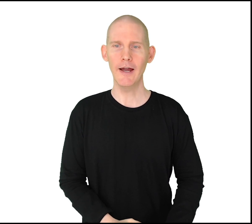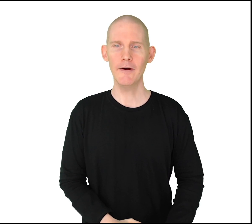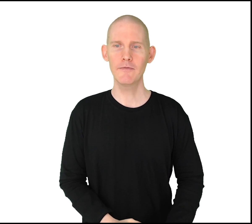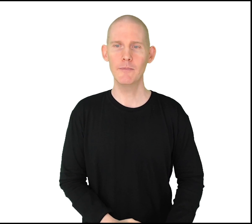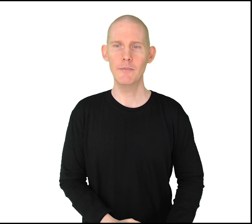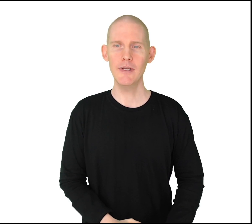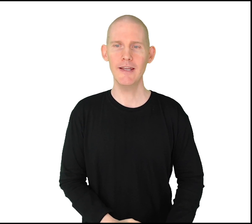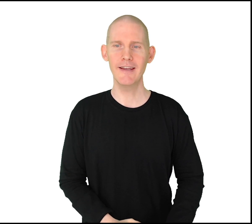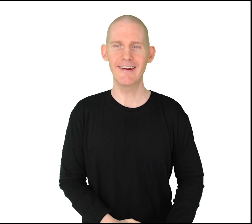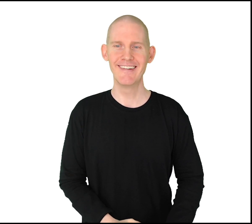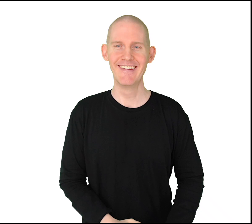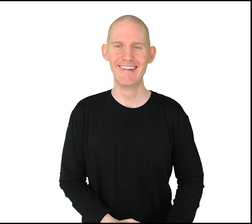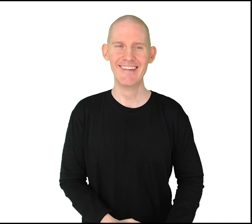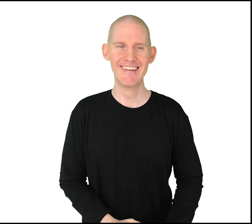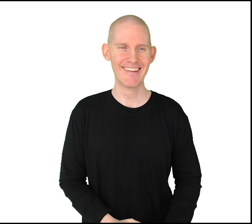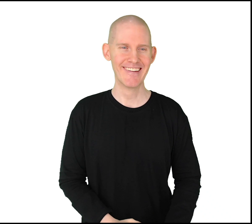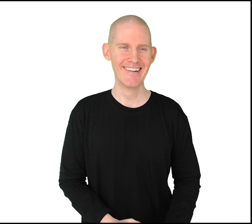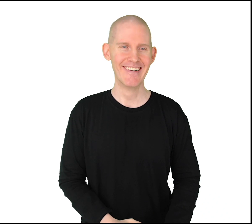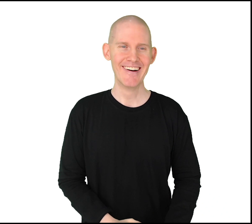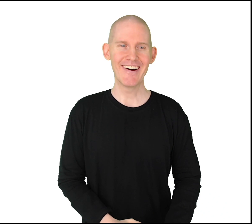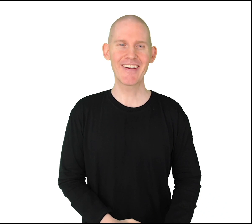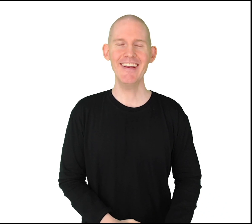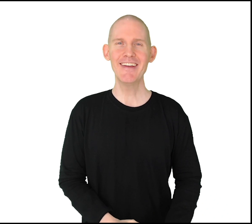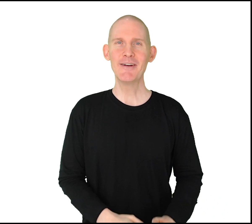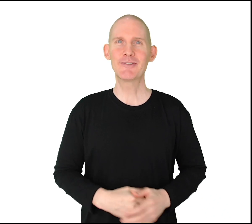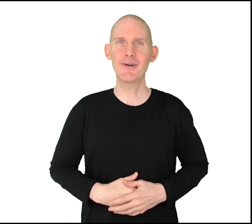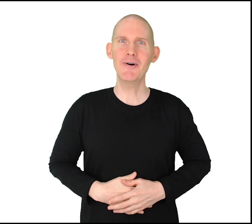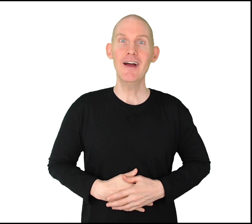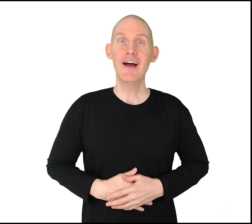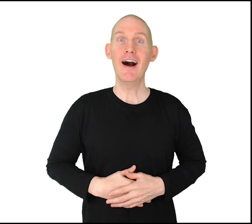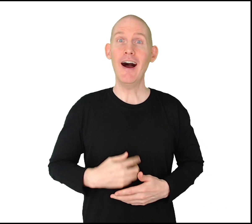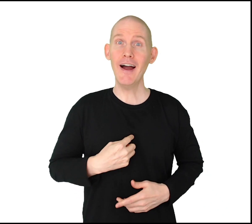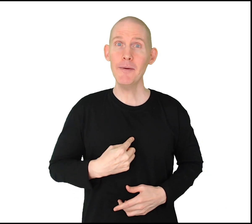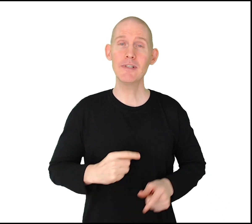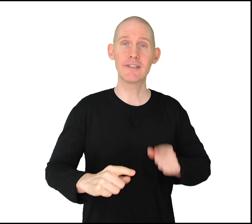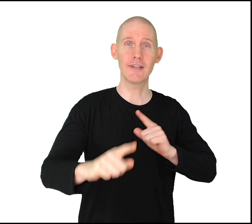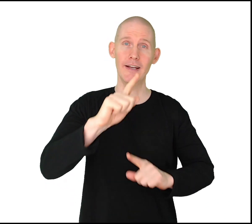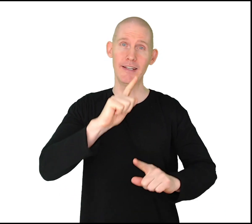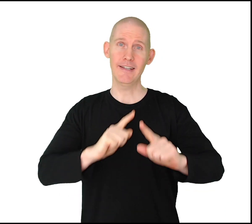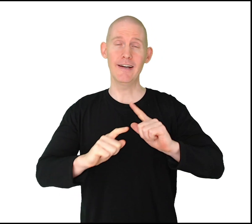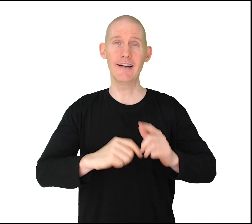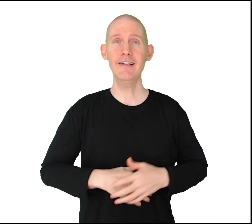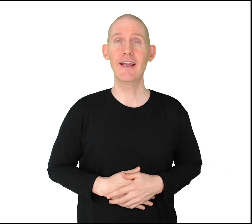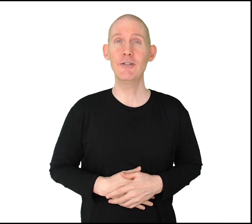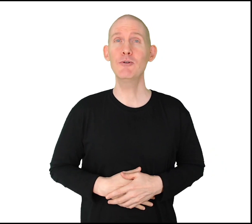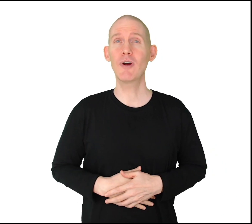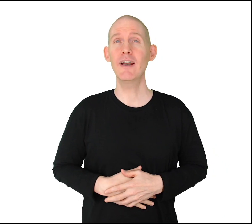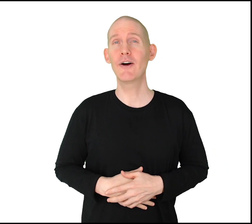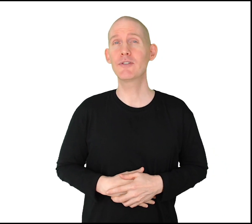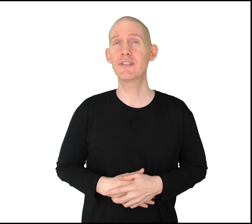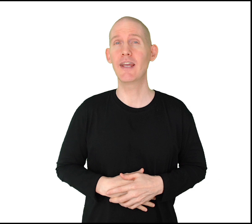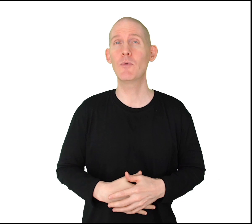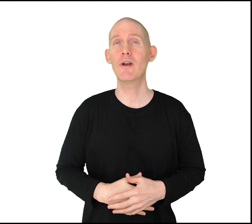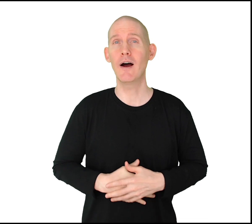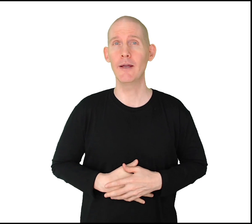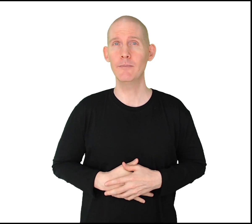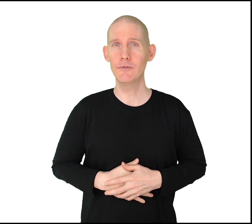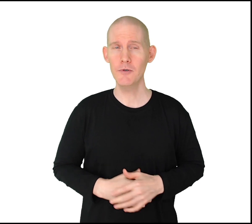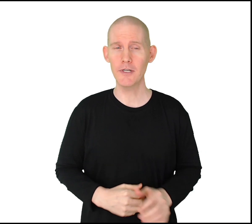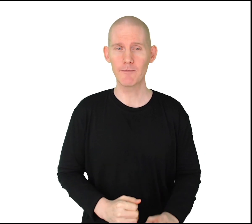have me. Okay, so I'm going to sign, and you try to understand what I'm doing.